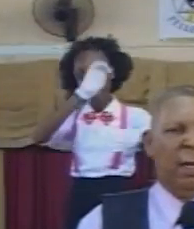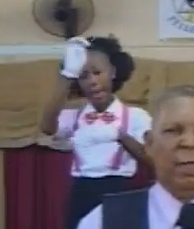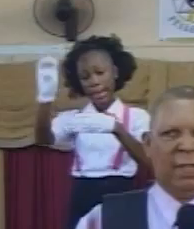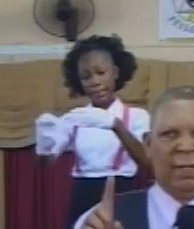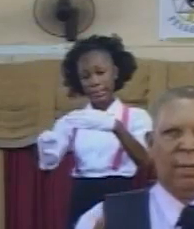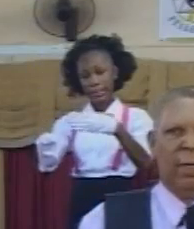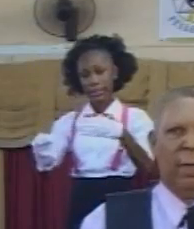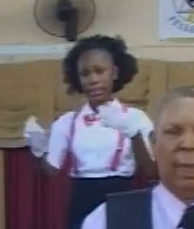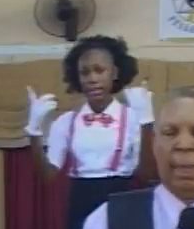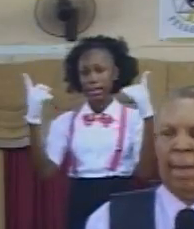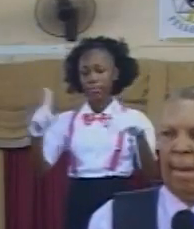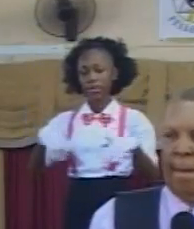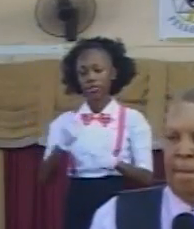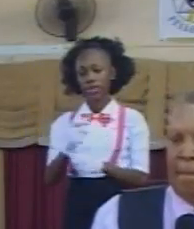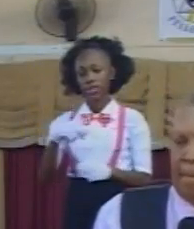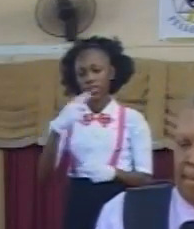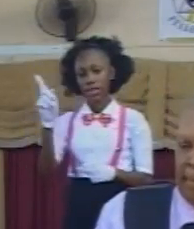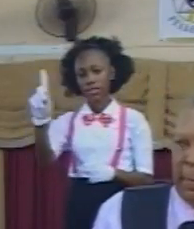let me just say something to you.